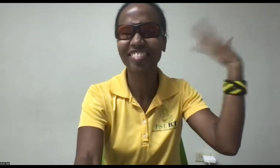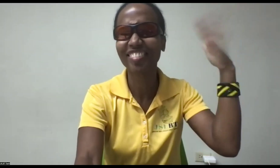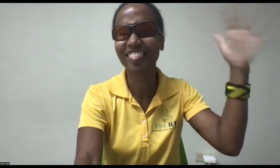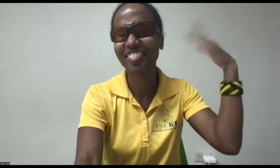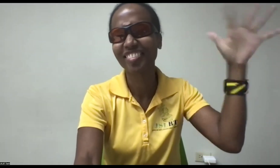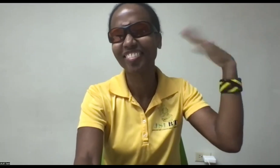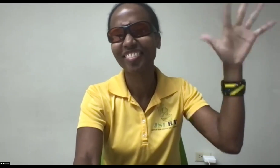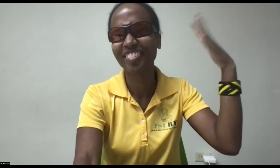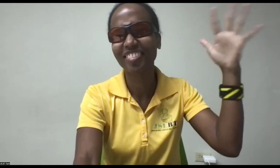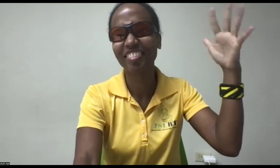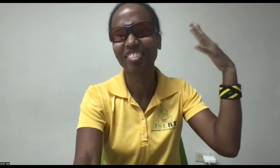All right, that was really nice.